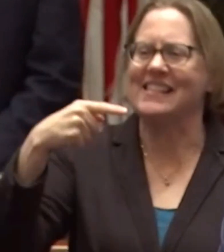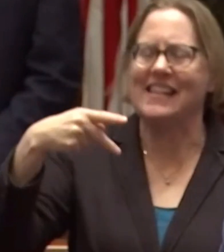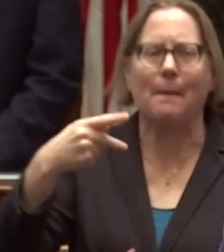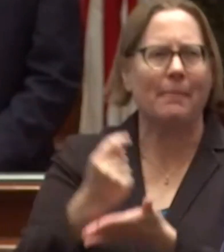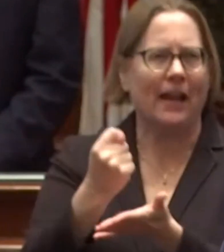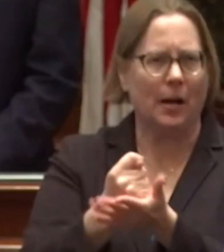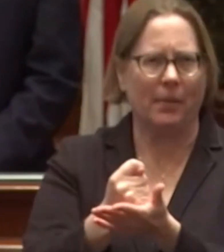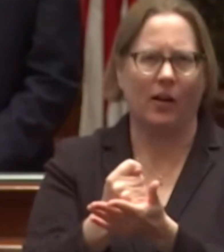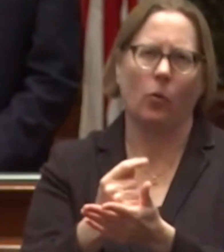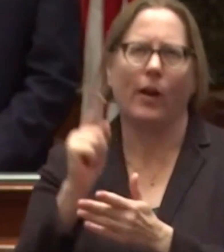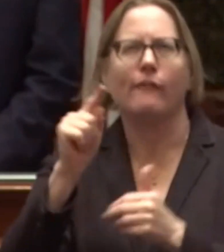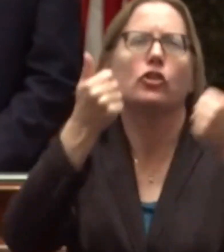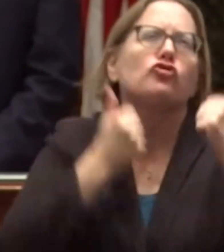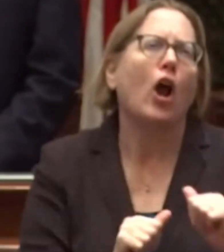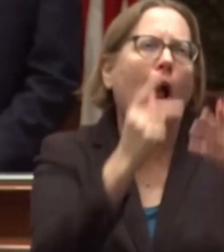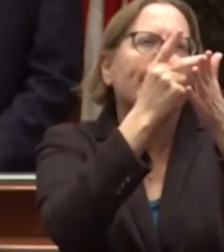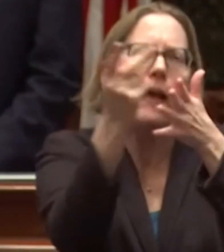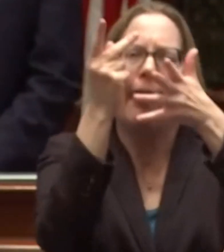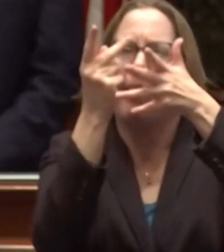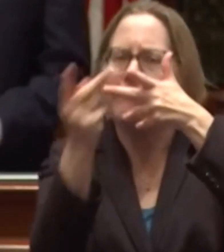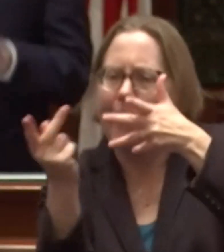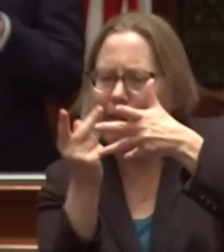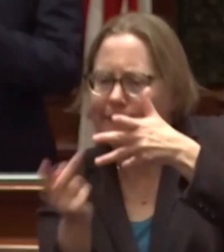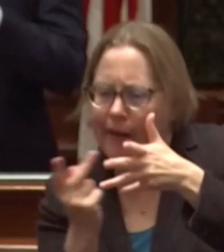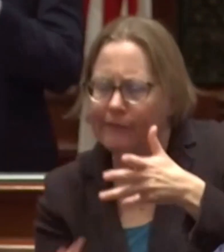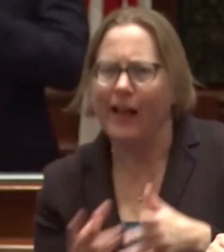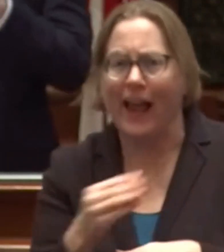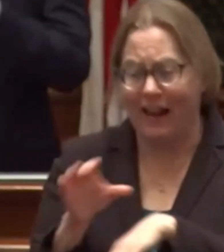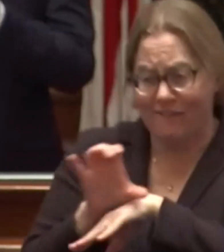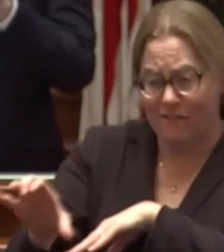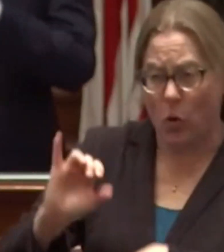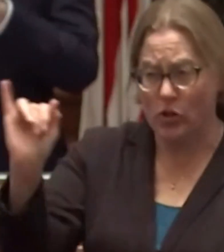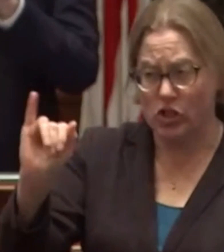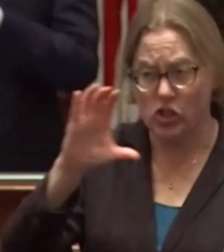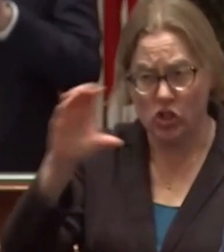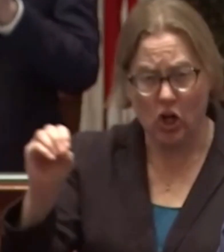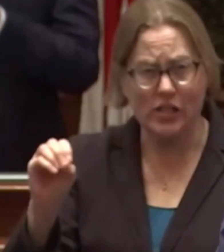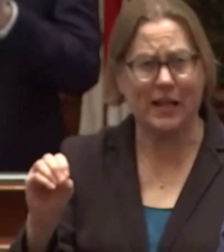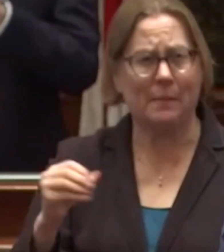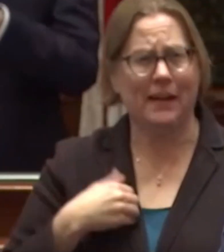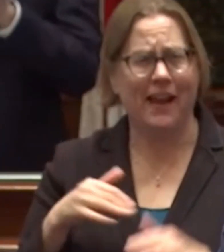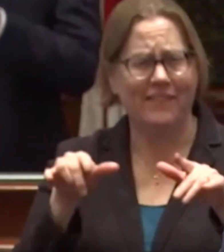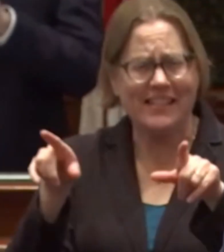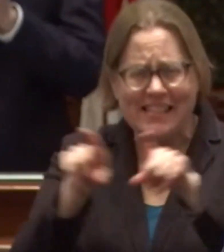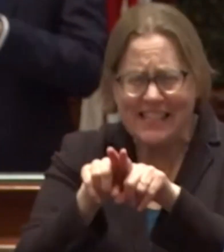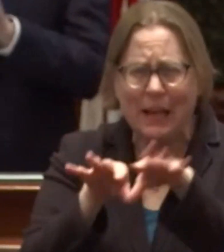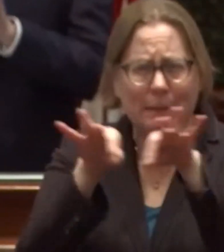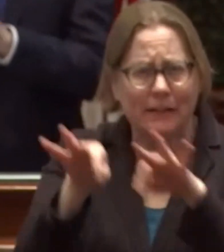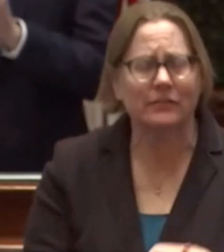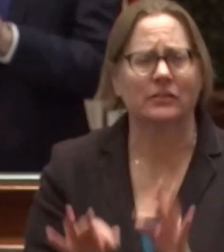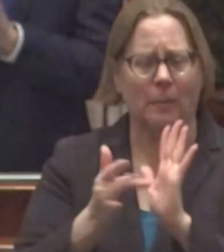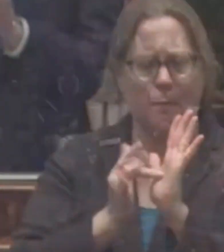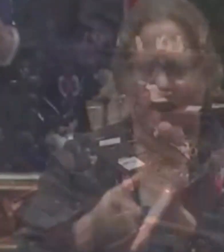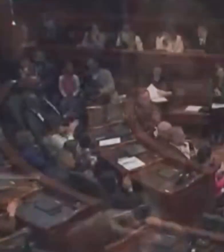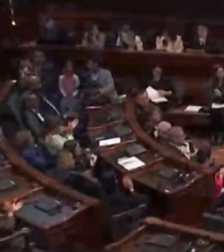and force insurance companies to use the same definitions of medical necessity that doctors use.